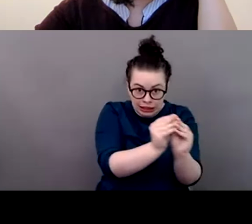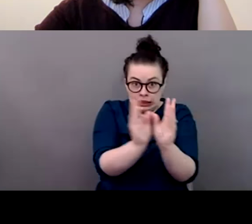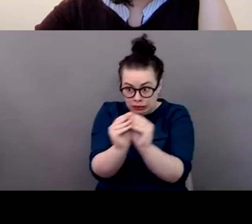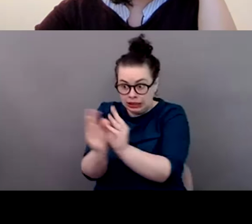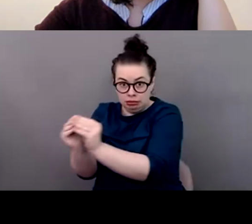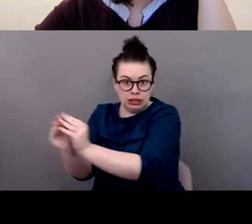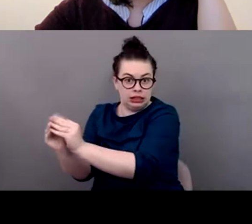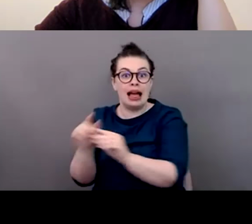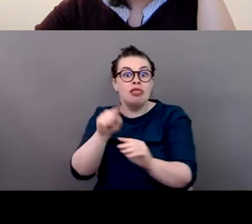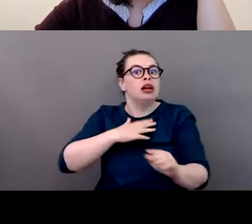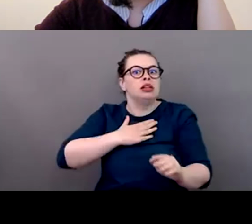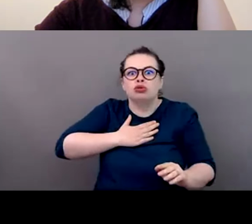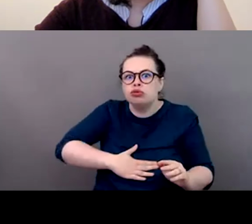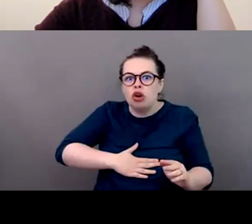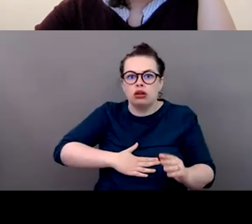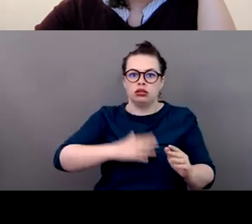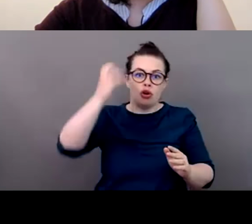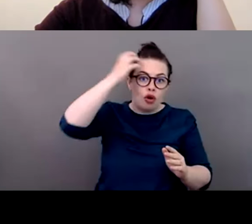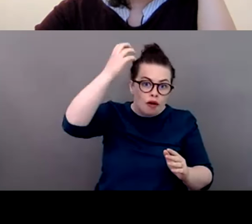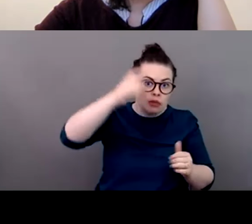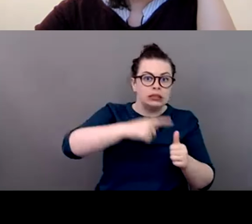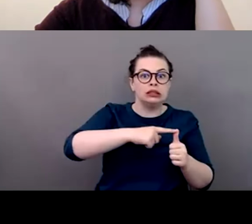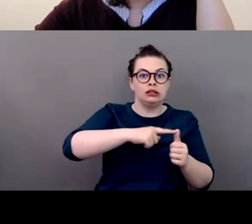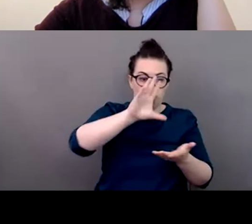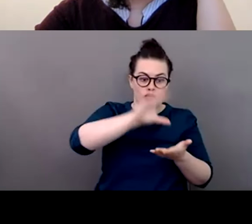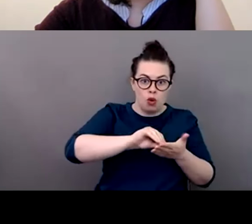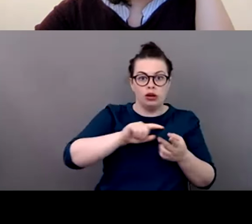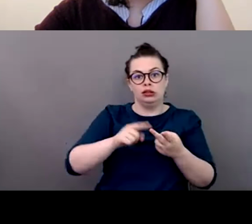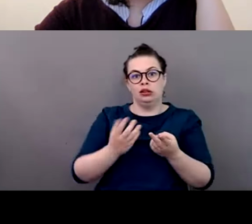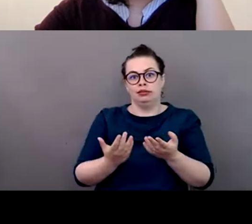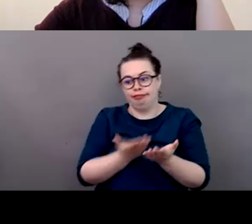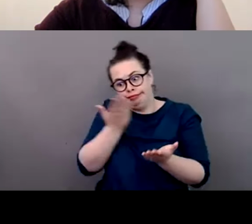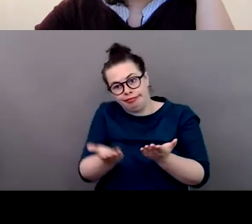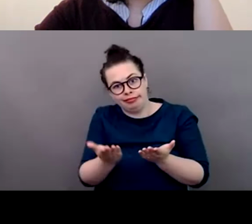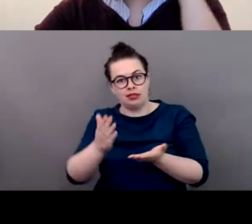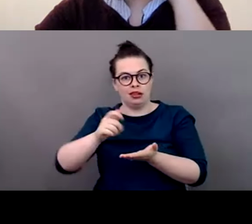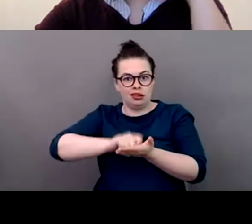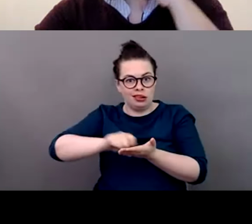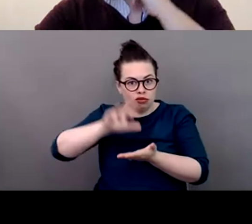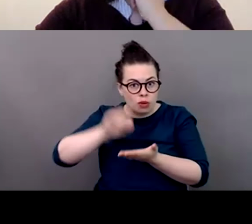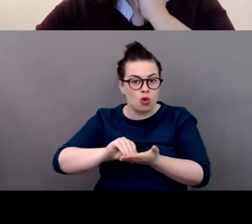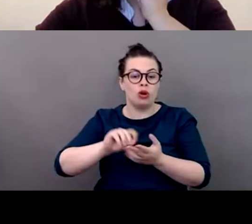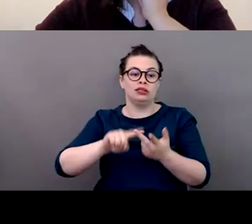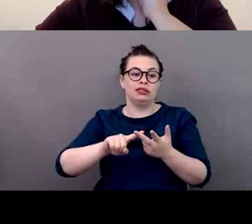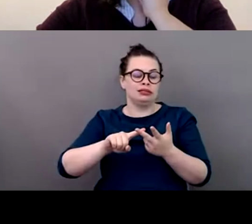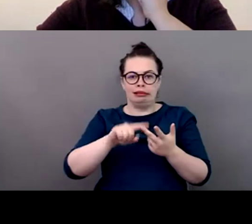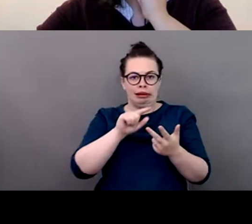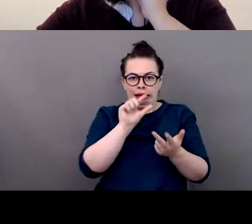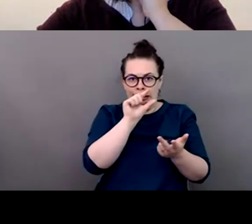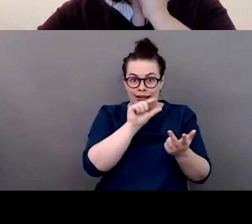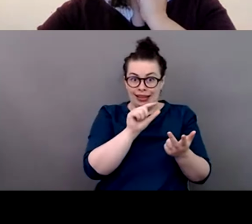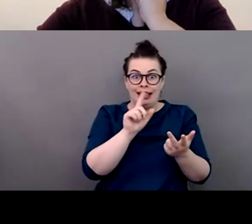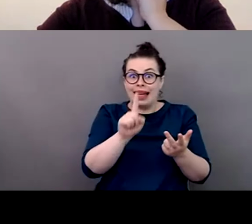Not talking about all the other information you have to read along. So if you want to reach the committee, if you want to provide